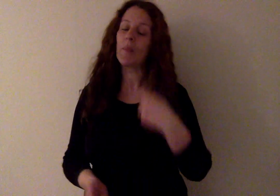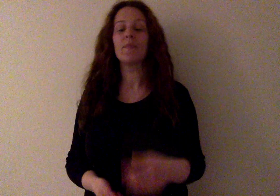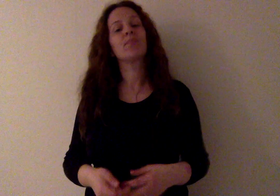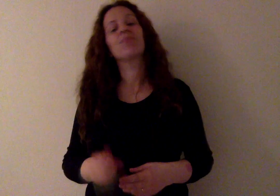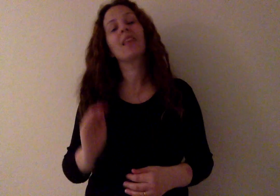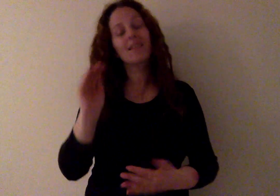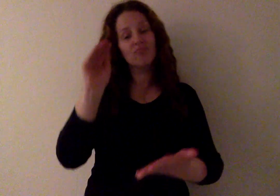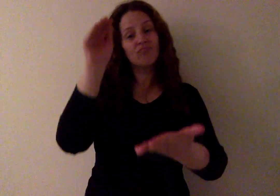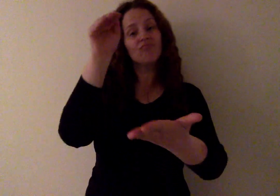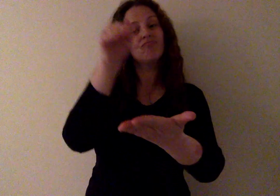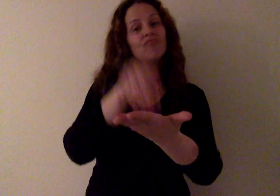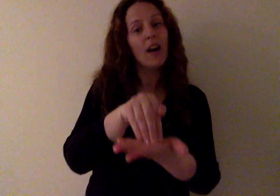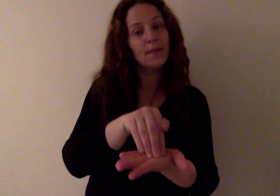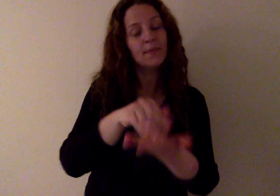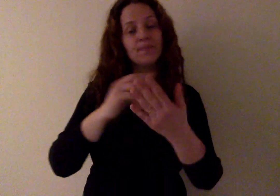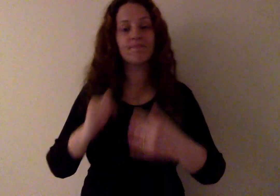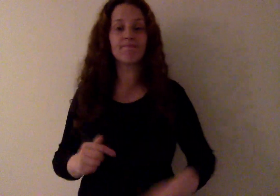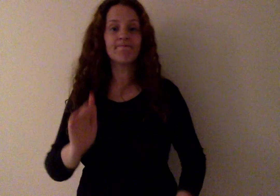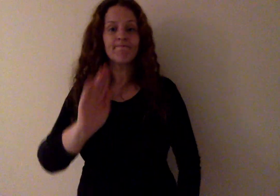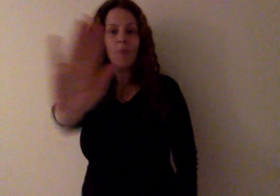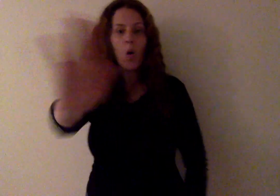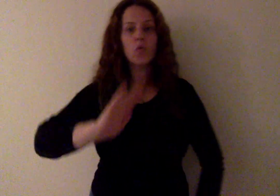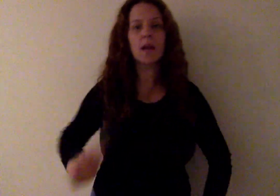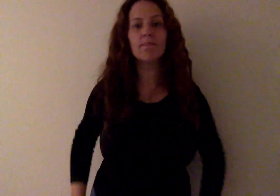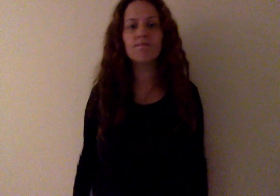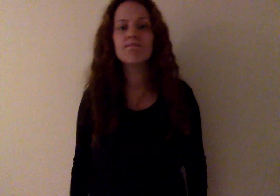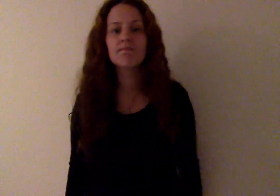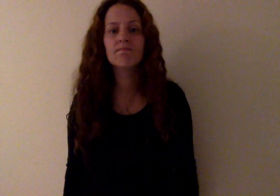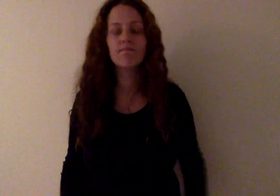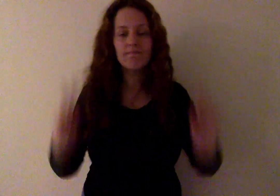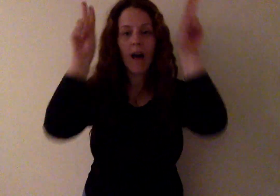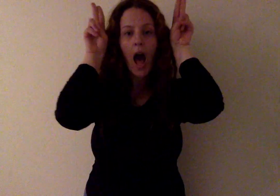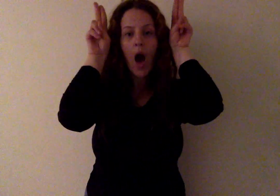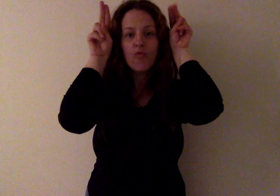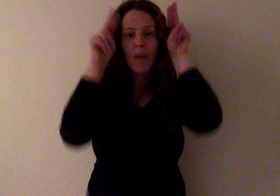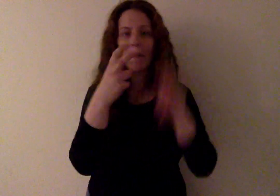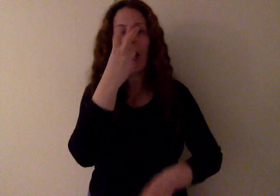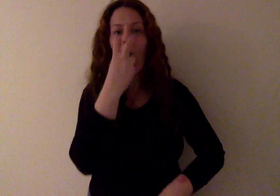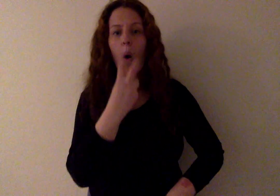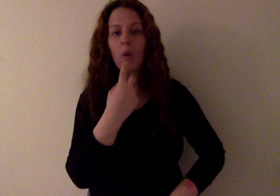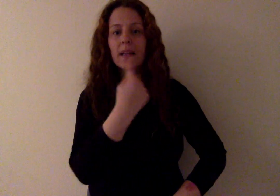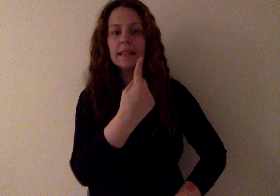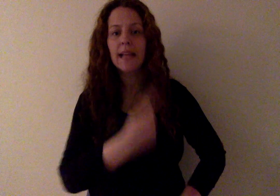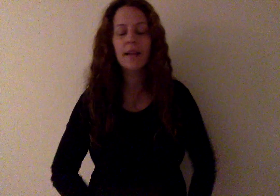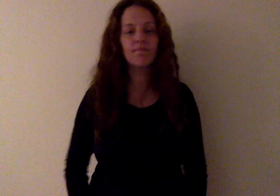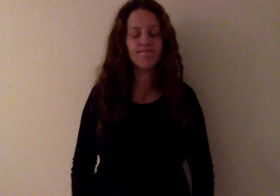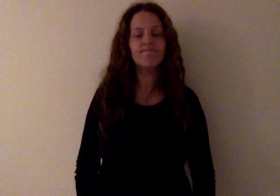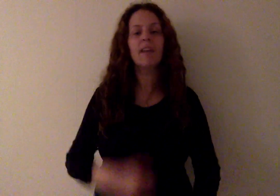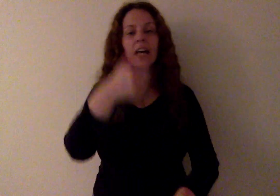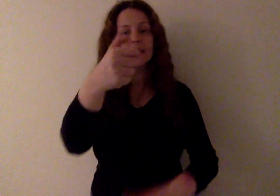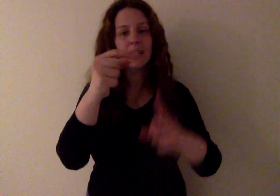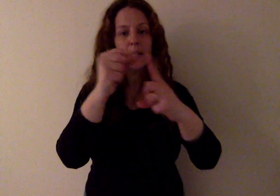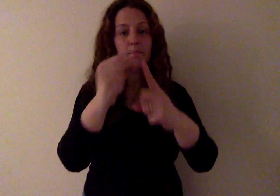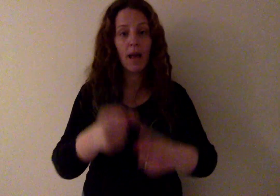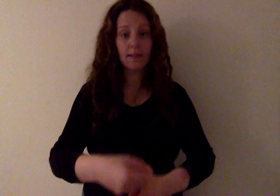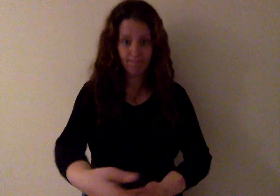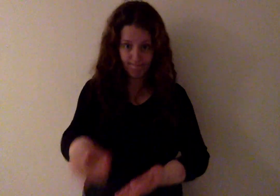side. Hold up, said an elderly rabbit at the gap. 6pence for the privilege